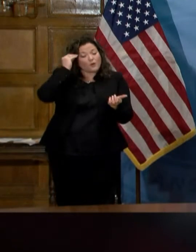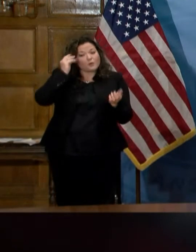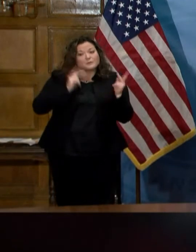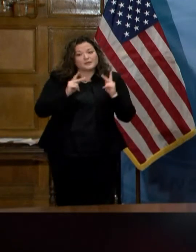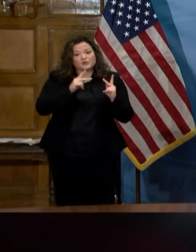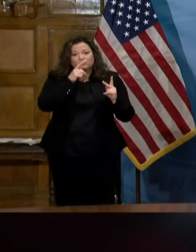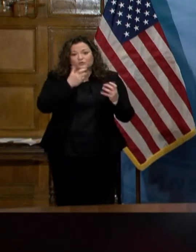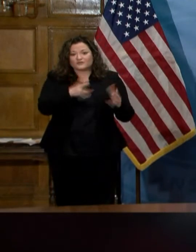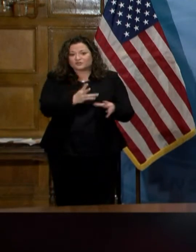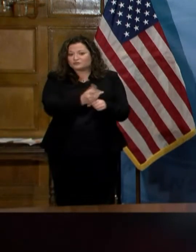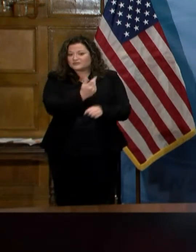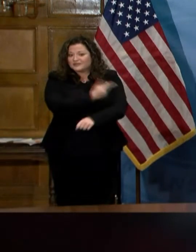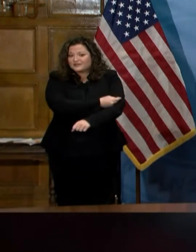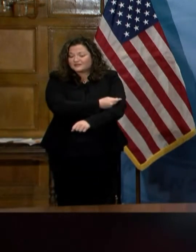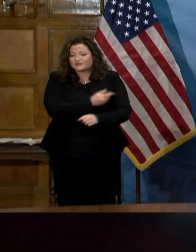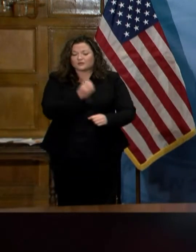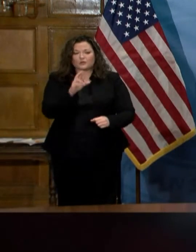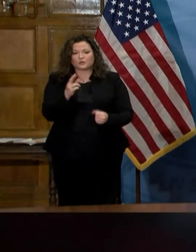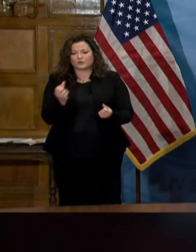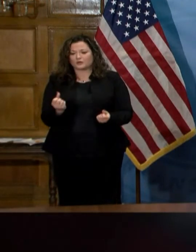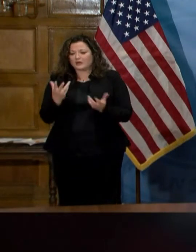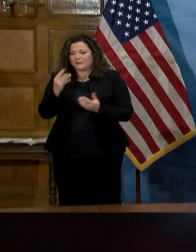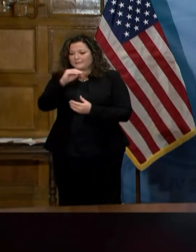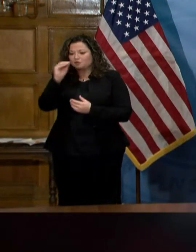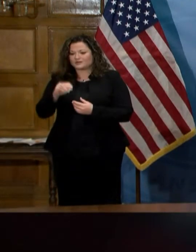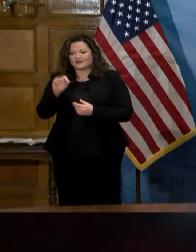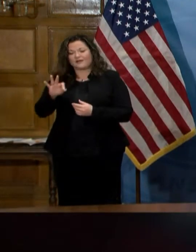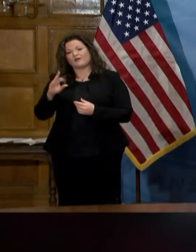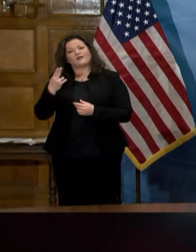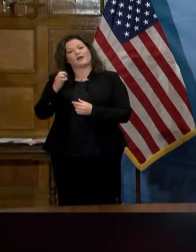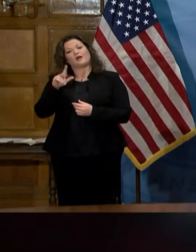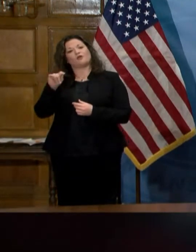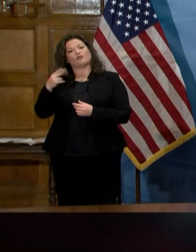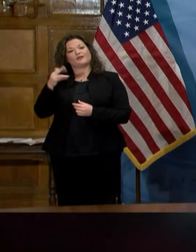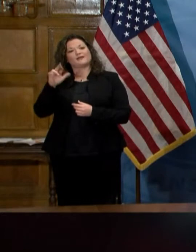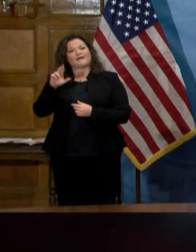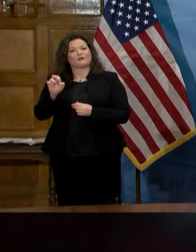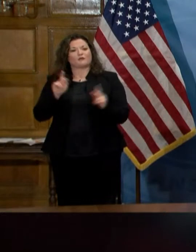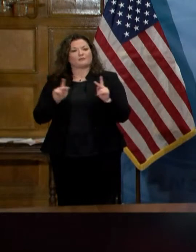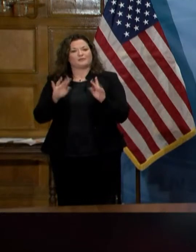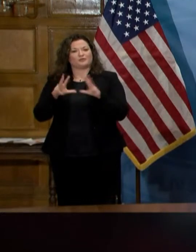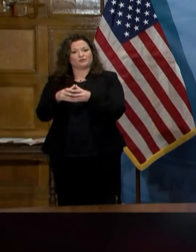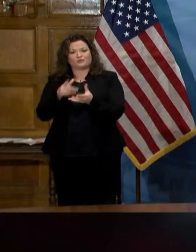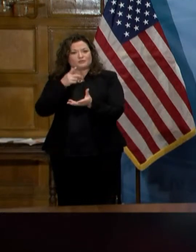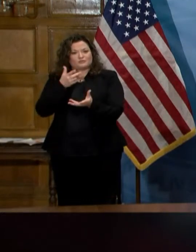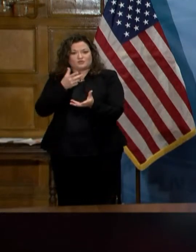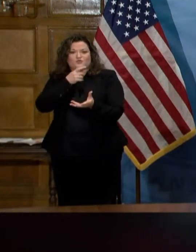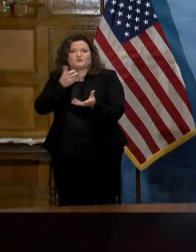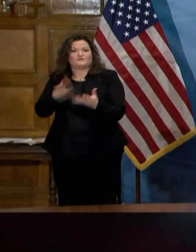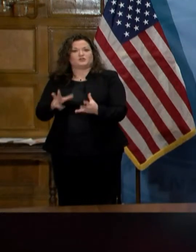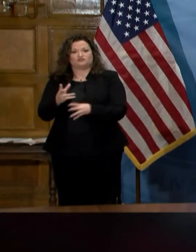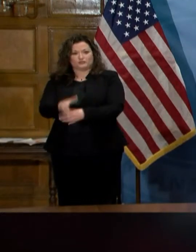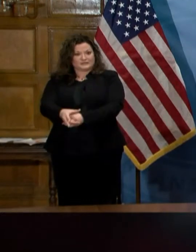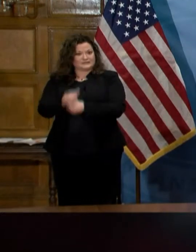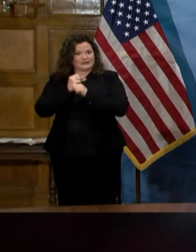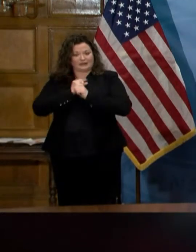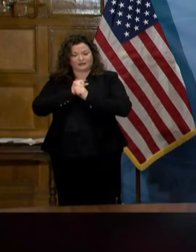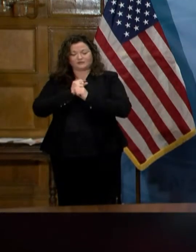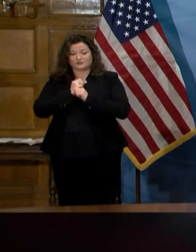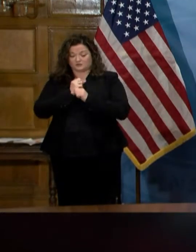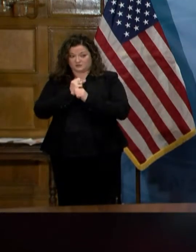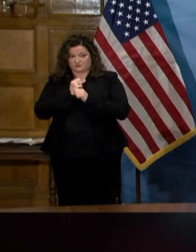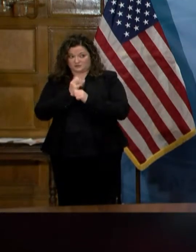or the percentage of the healthcare population, it has been covered. And will there